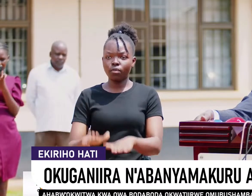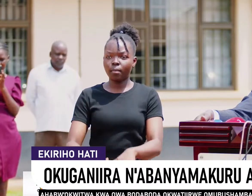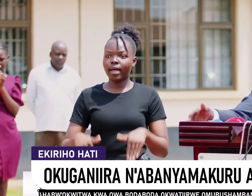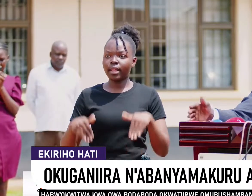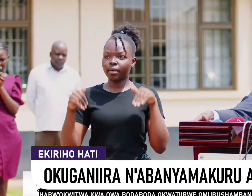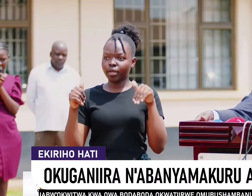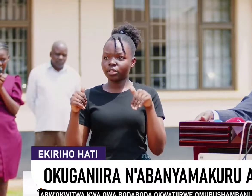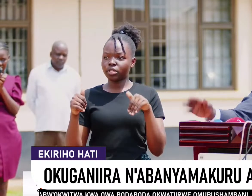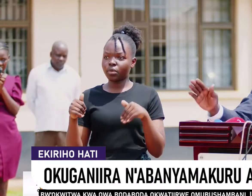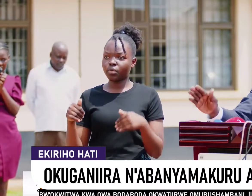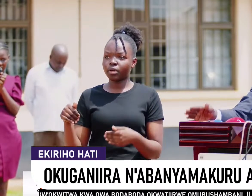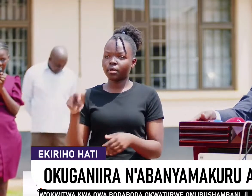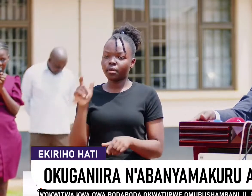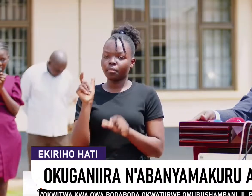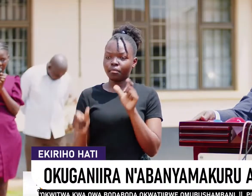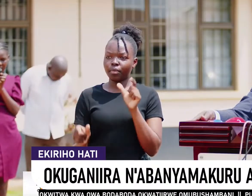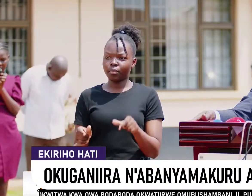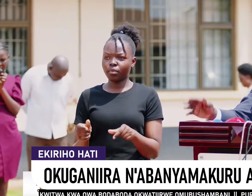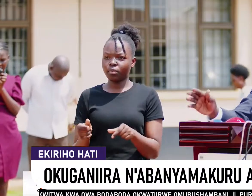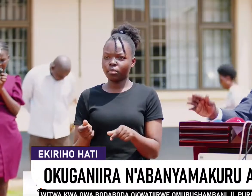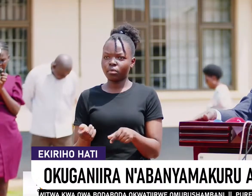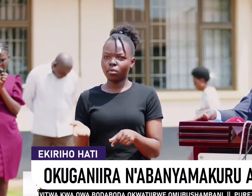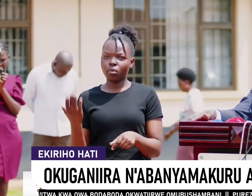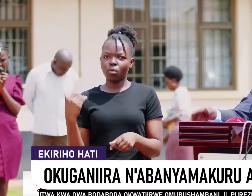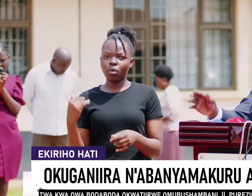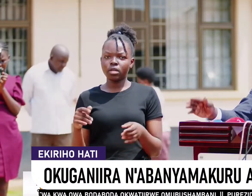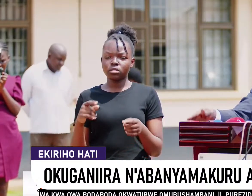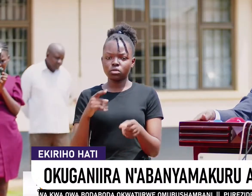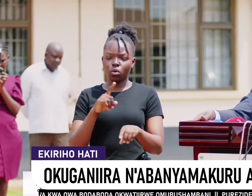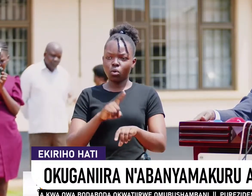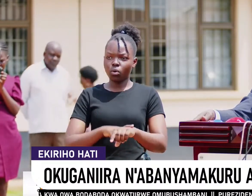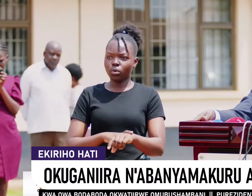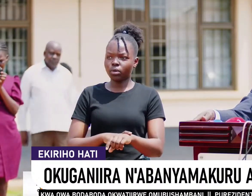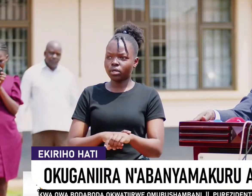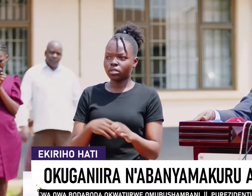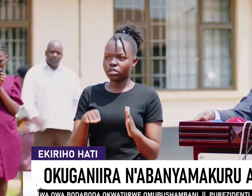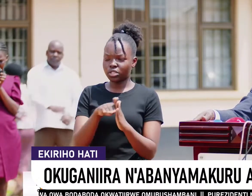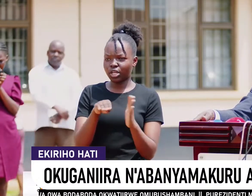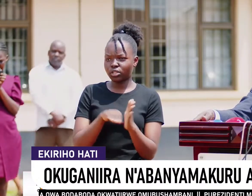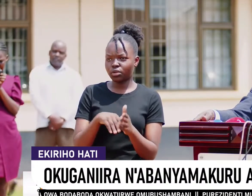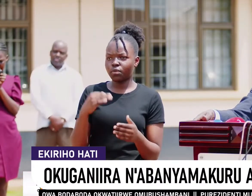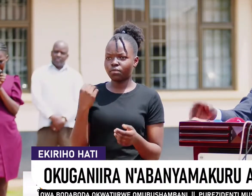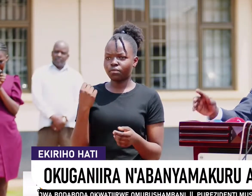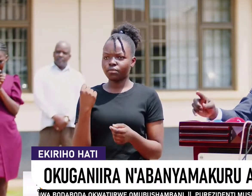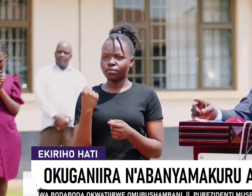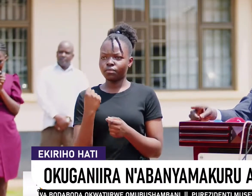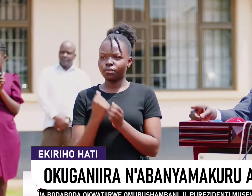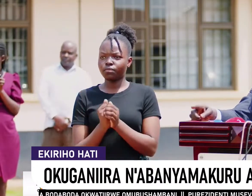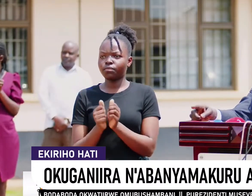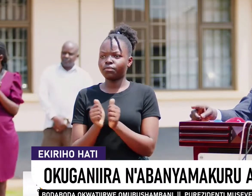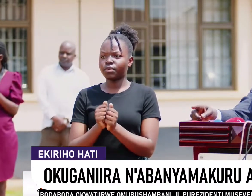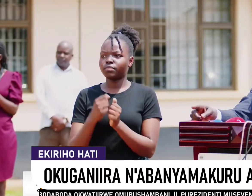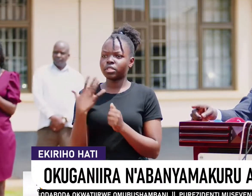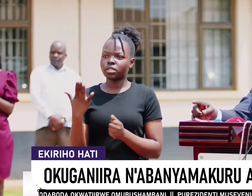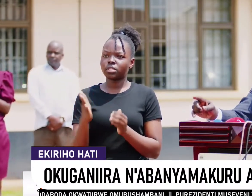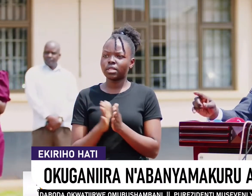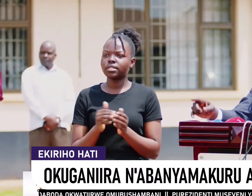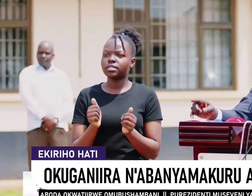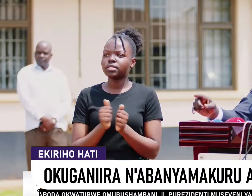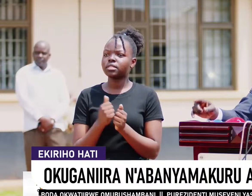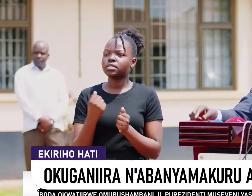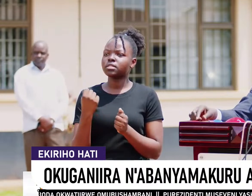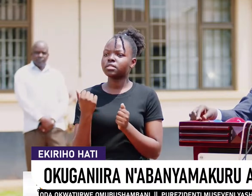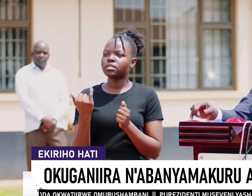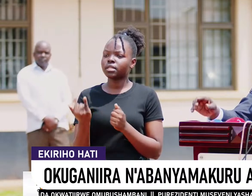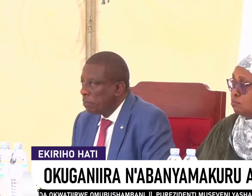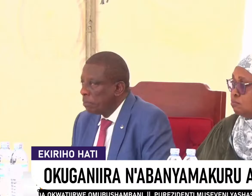candidates had been scheduled for 16th and 17th of September. And mind you,